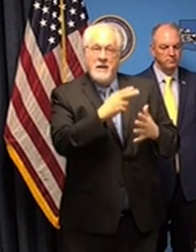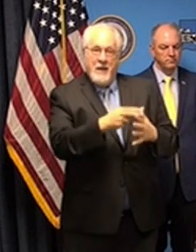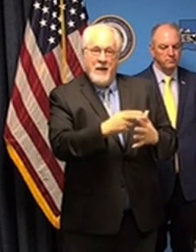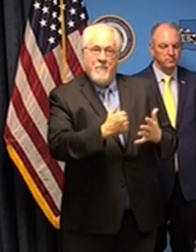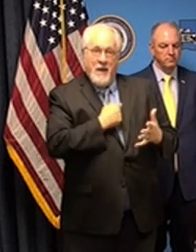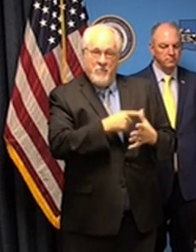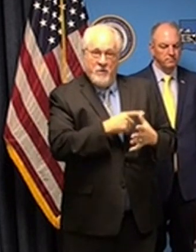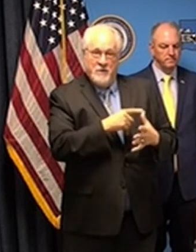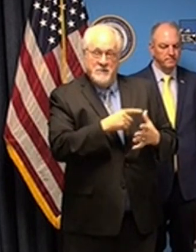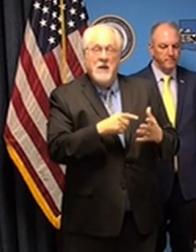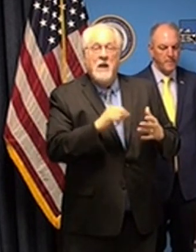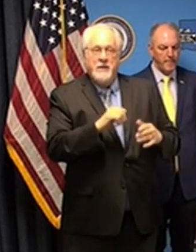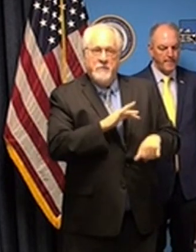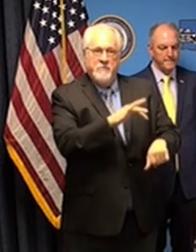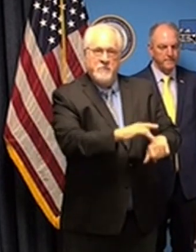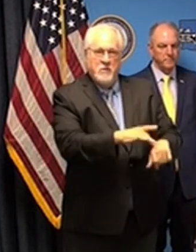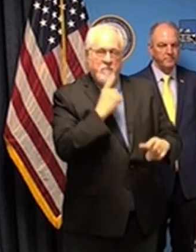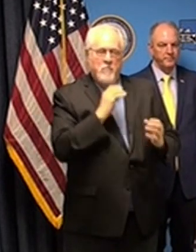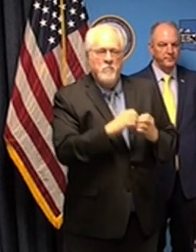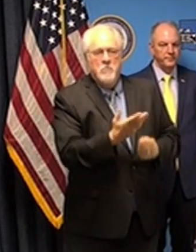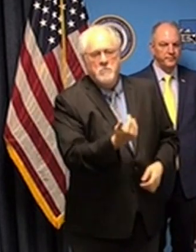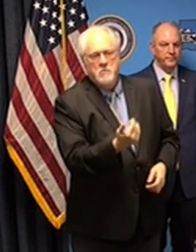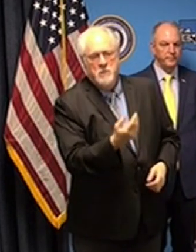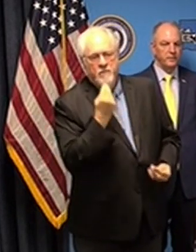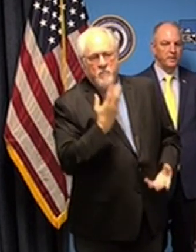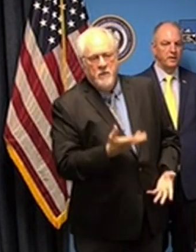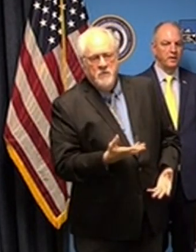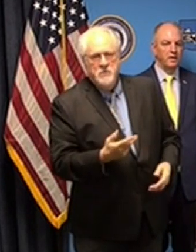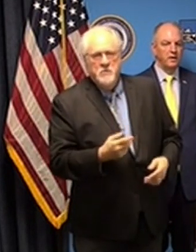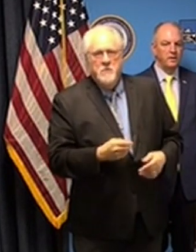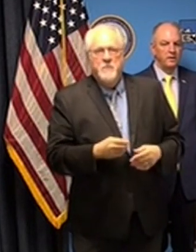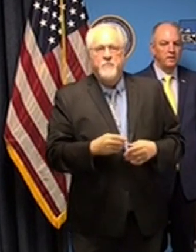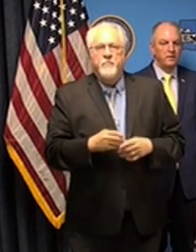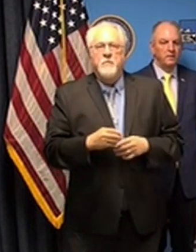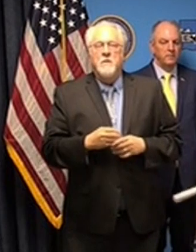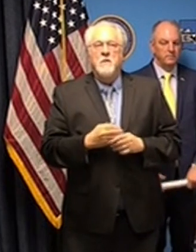numbers, so that they may be reached for further information if needed.